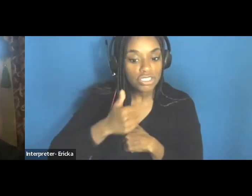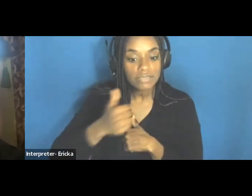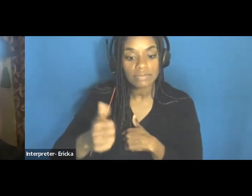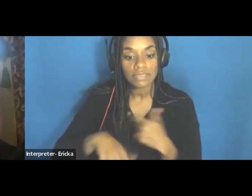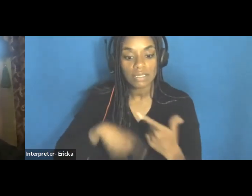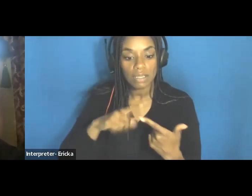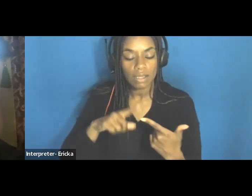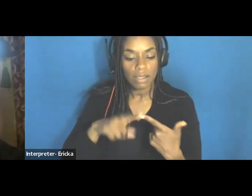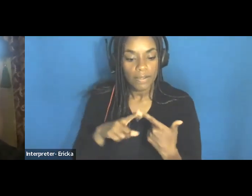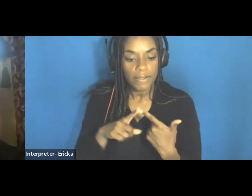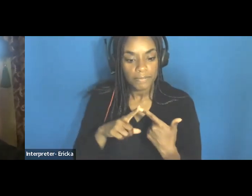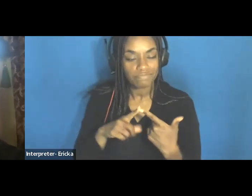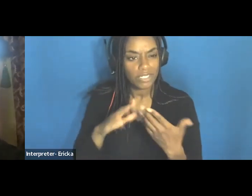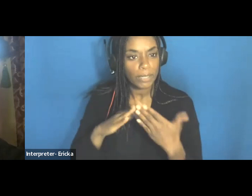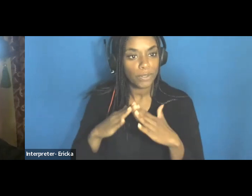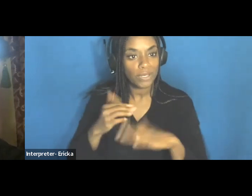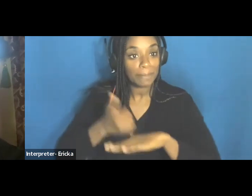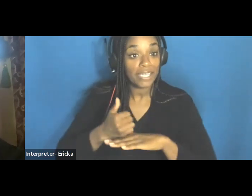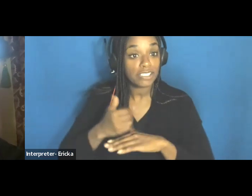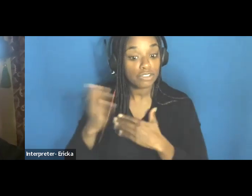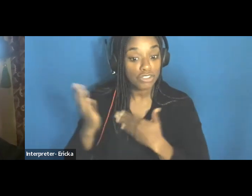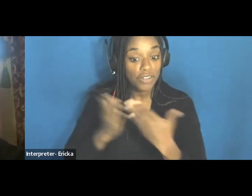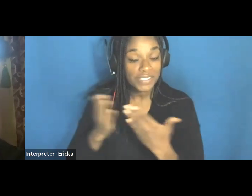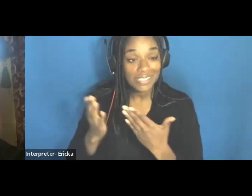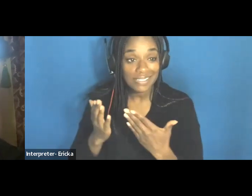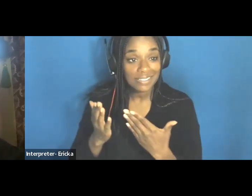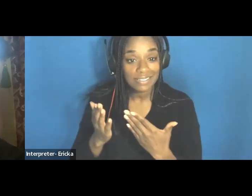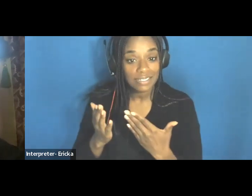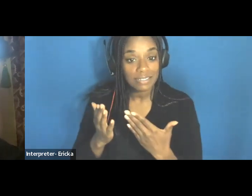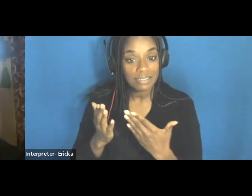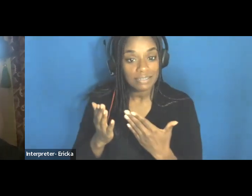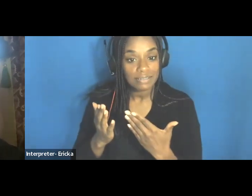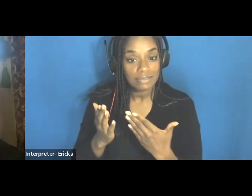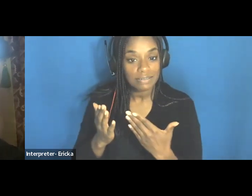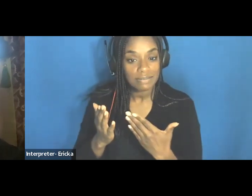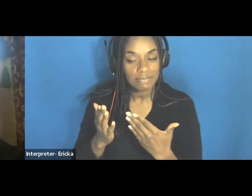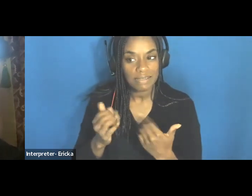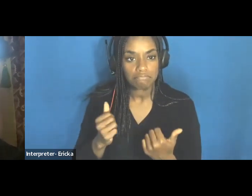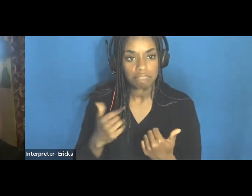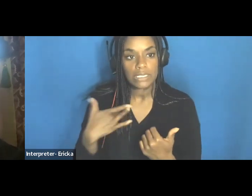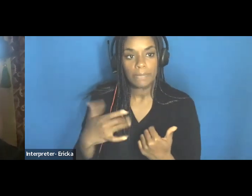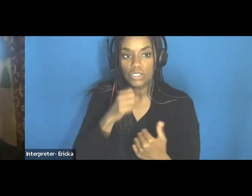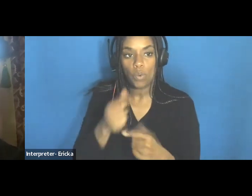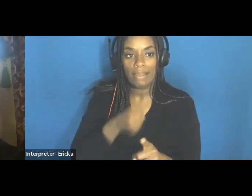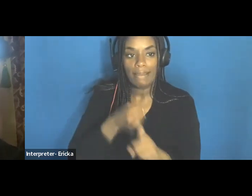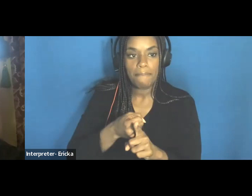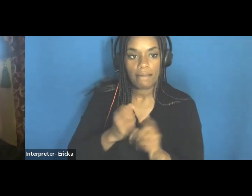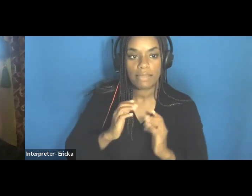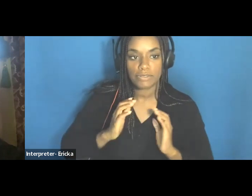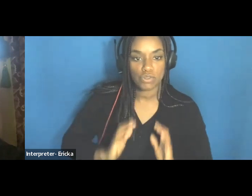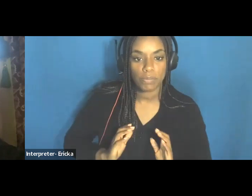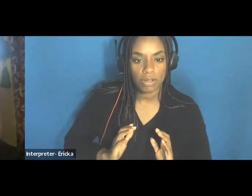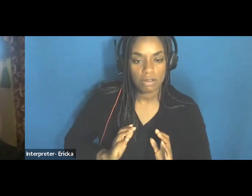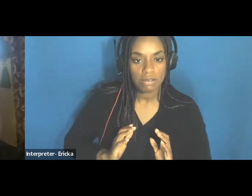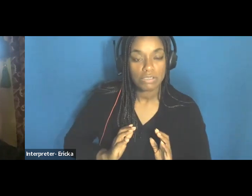and community-based services that do not impact the consumer and that we can protect and expand